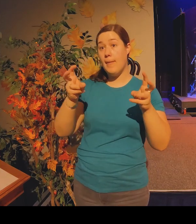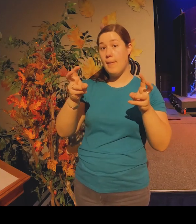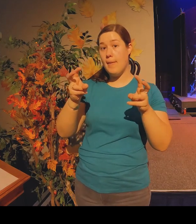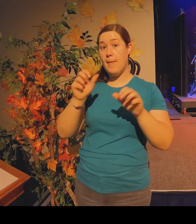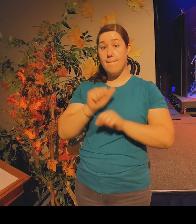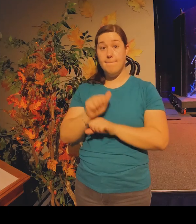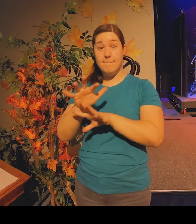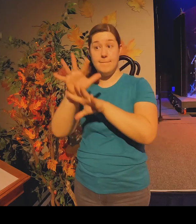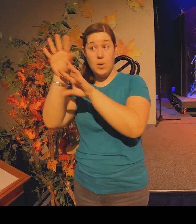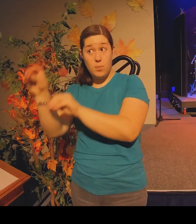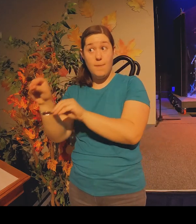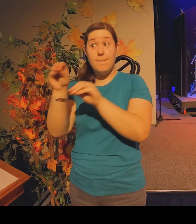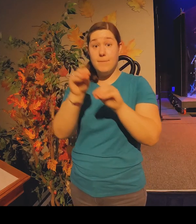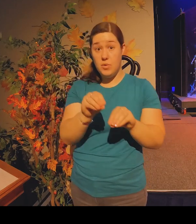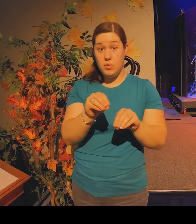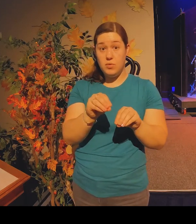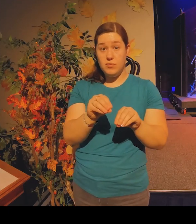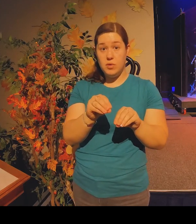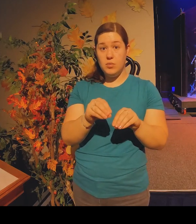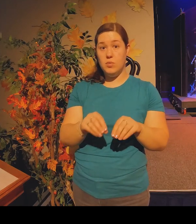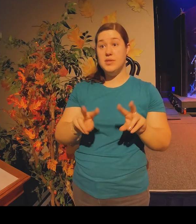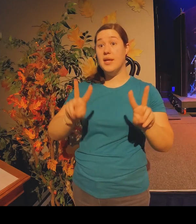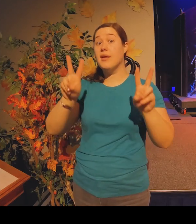meant removing difficulty.